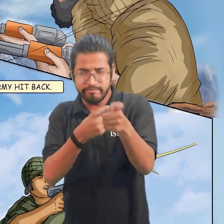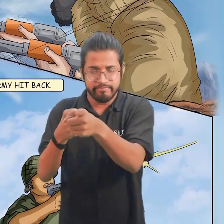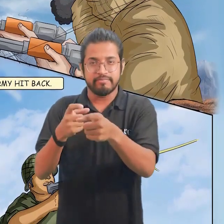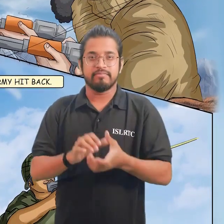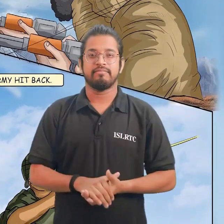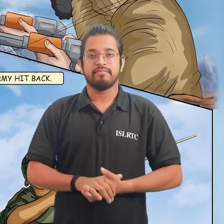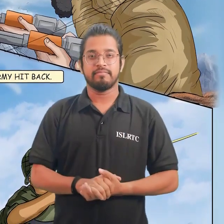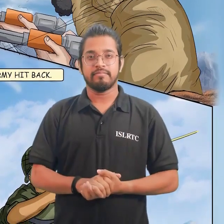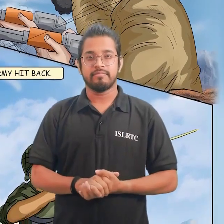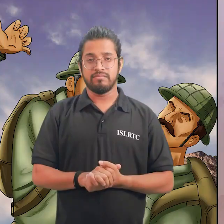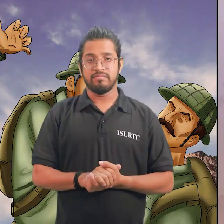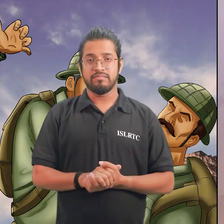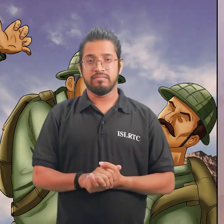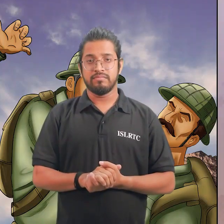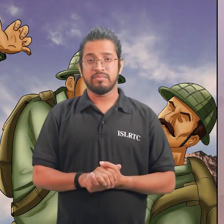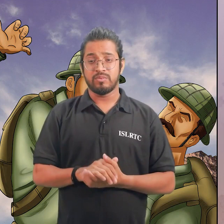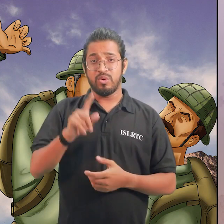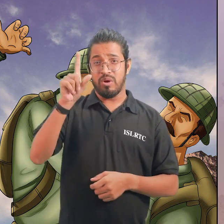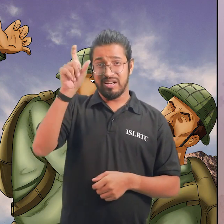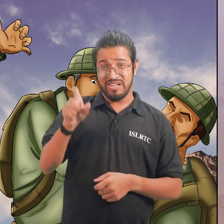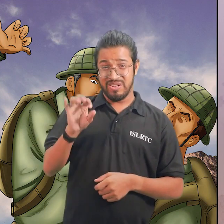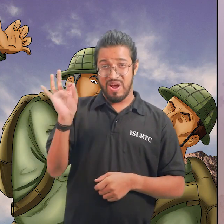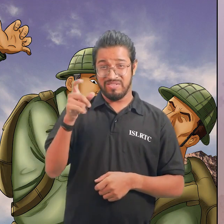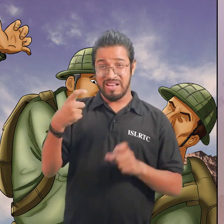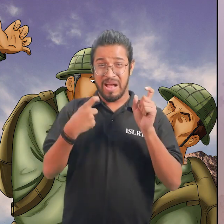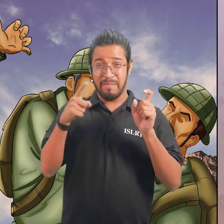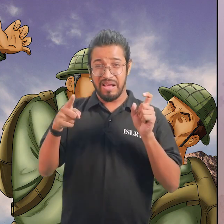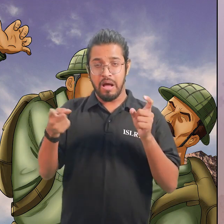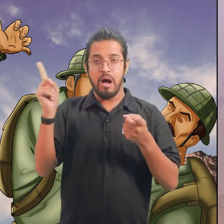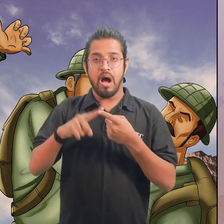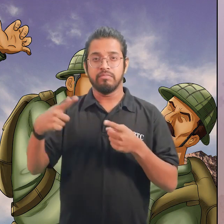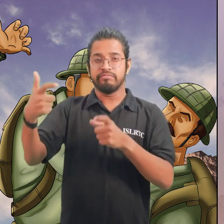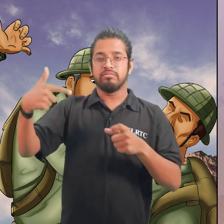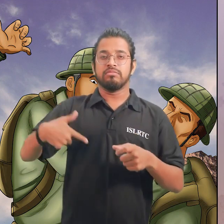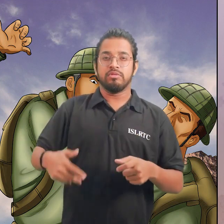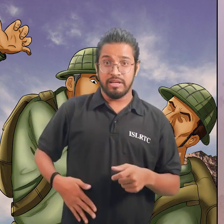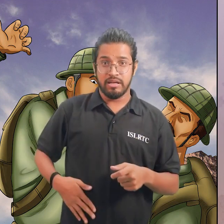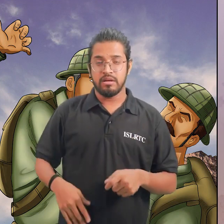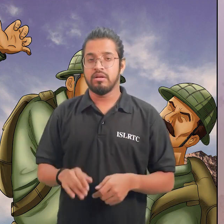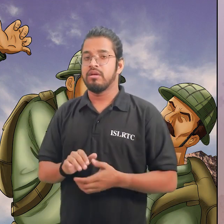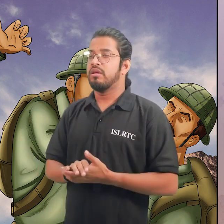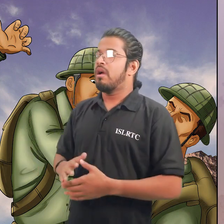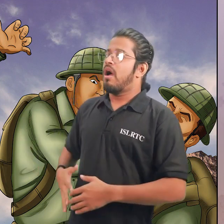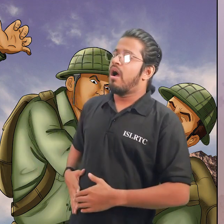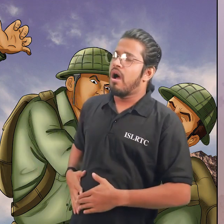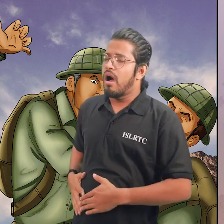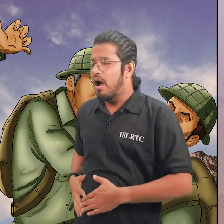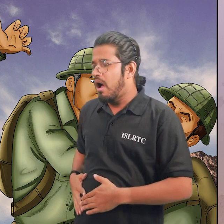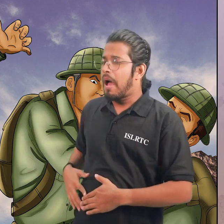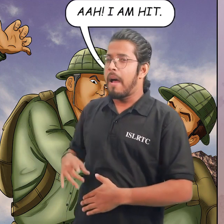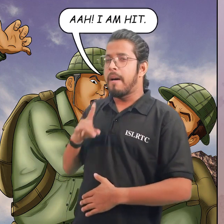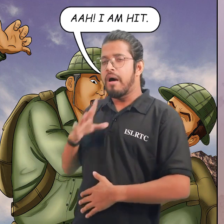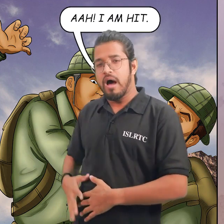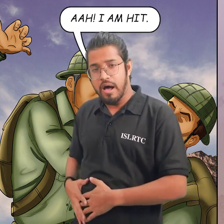army hit back. In the ensuing firefight, one officer was seriously injured.